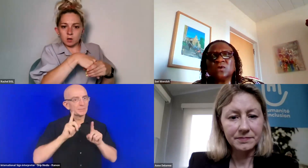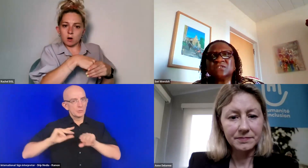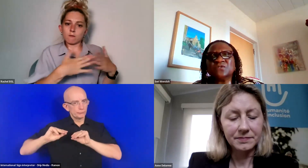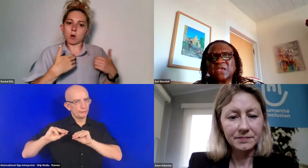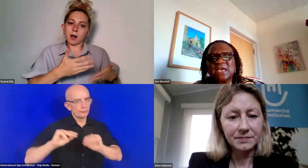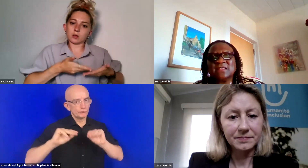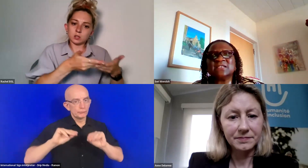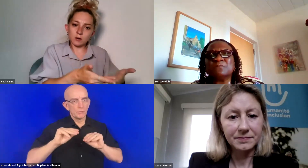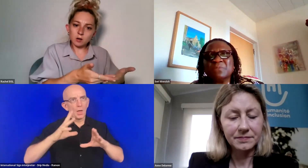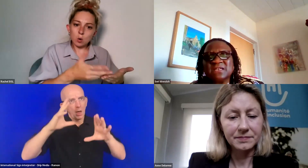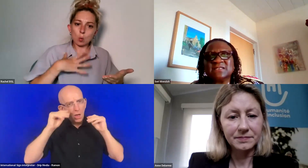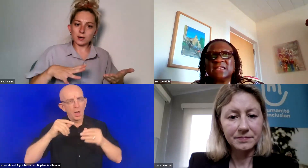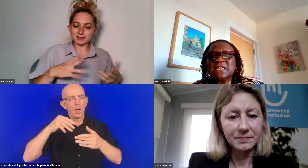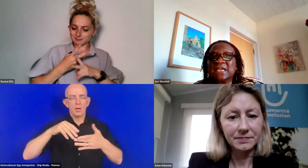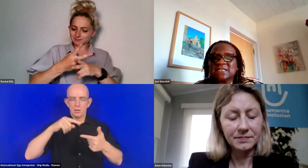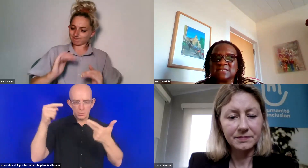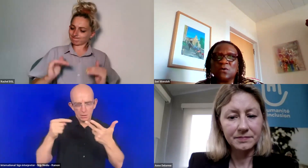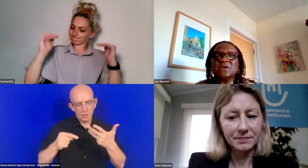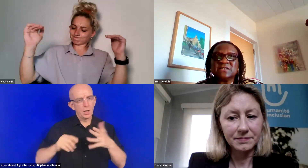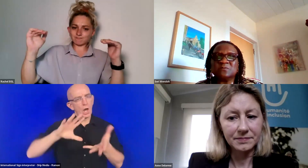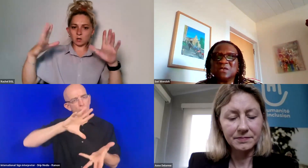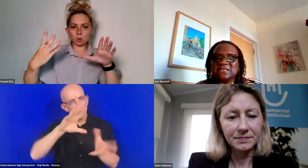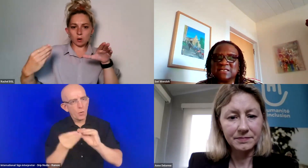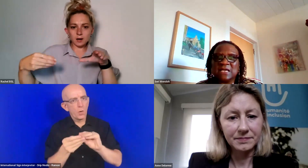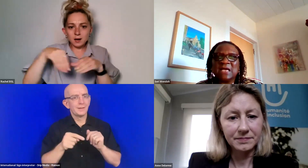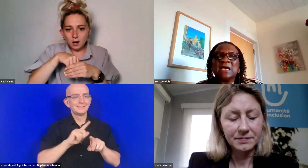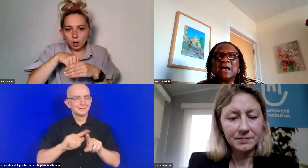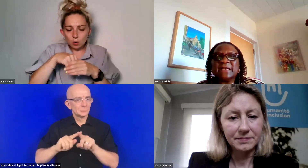We need quality of care that embeds indicators on